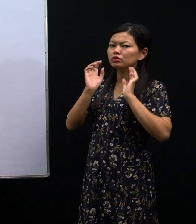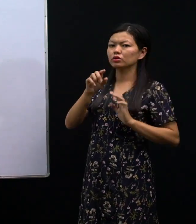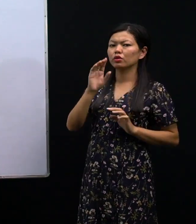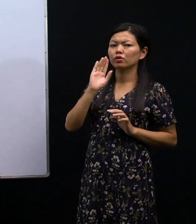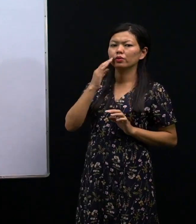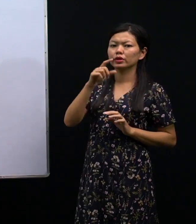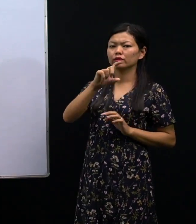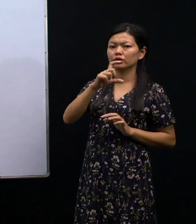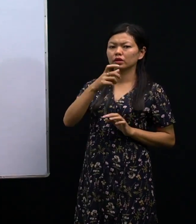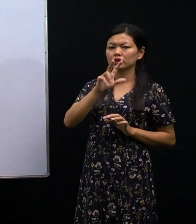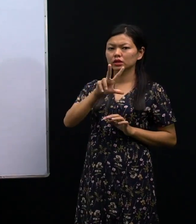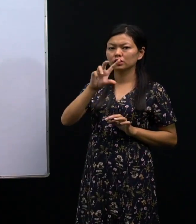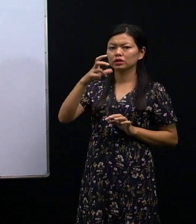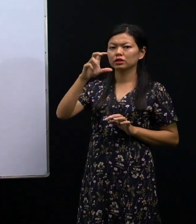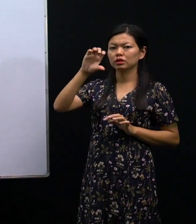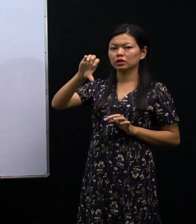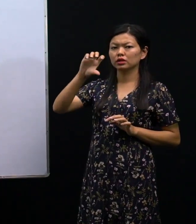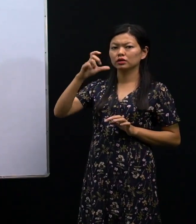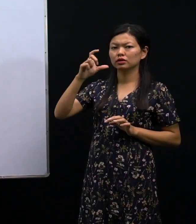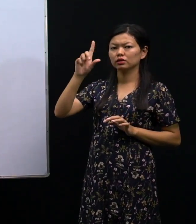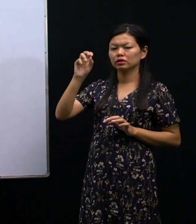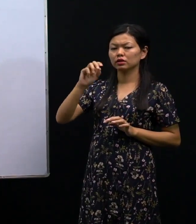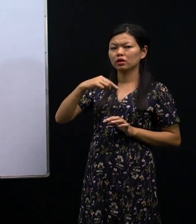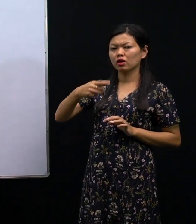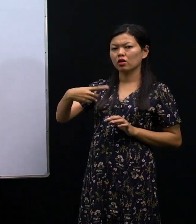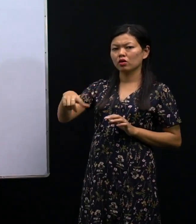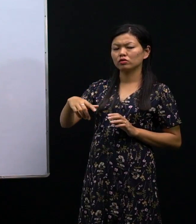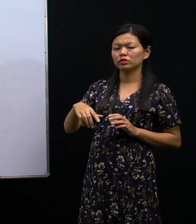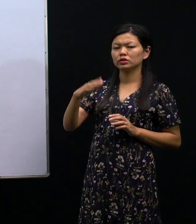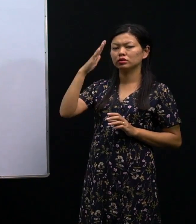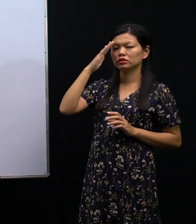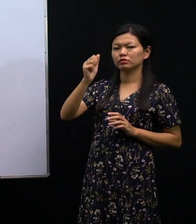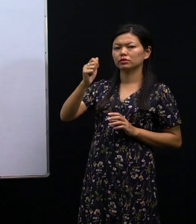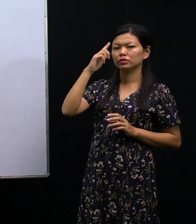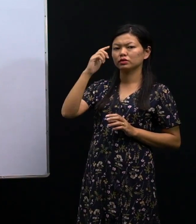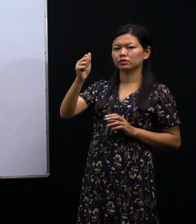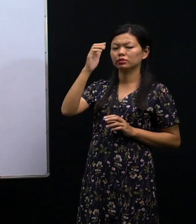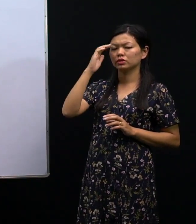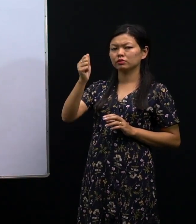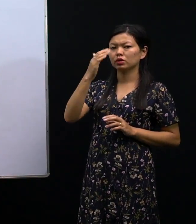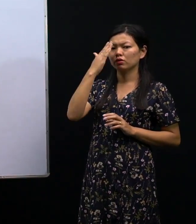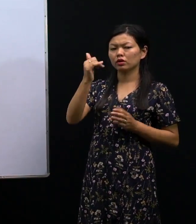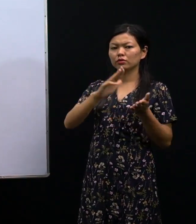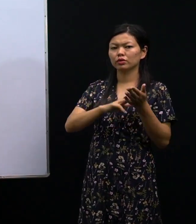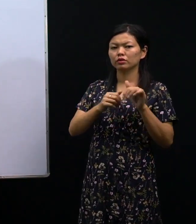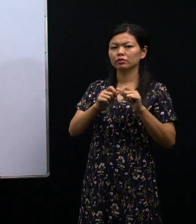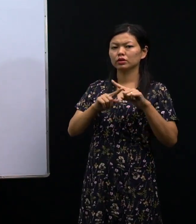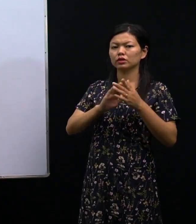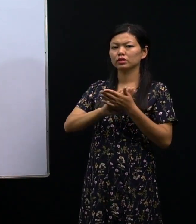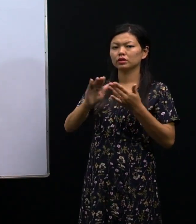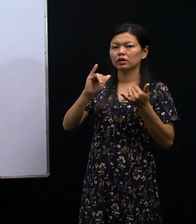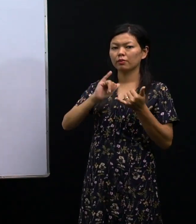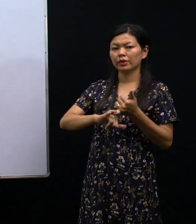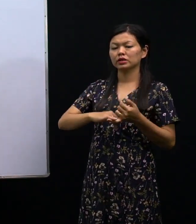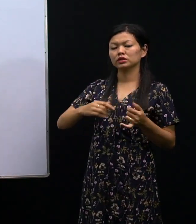this year. It will be carry for your life. Understand? So please, very, very important things to be remembered in mathematics. You cannot learn